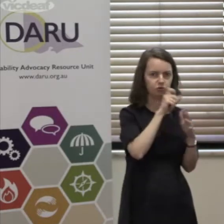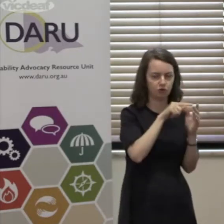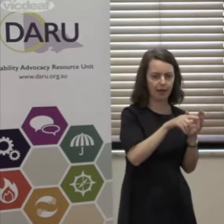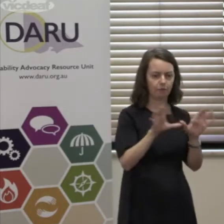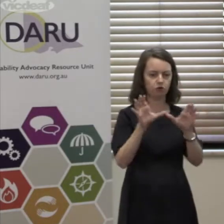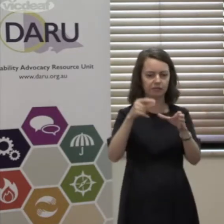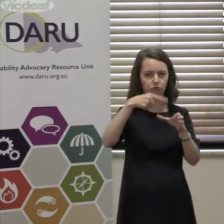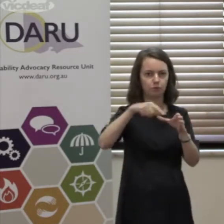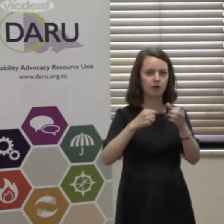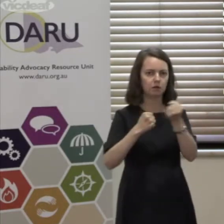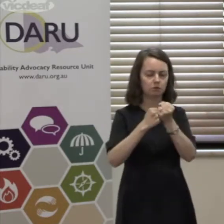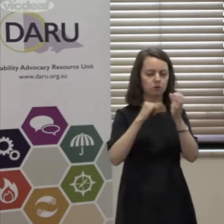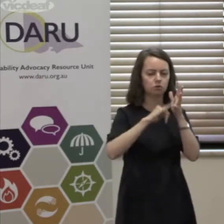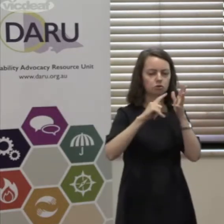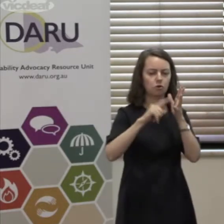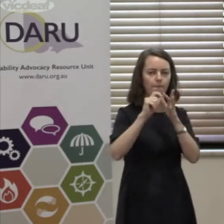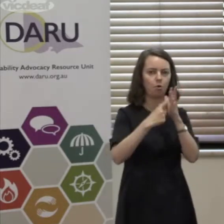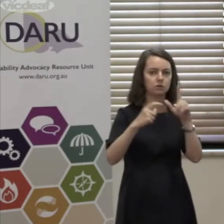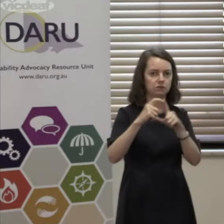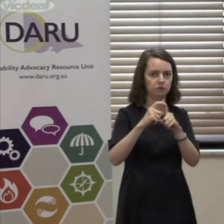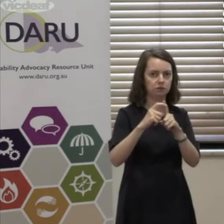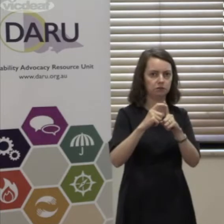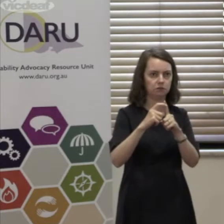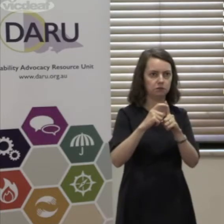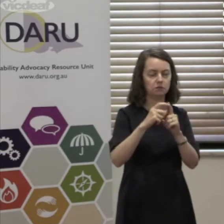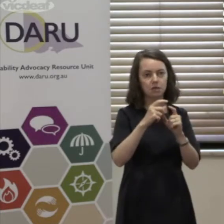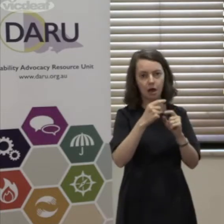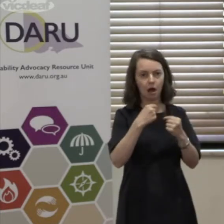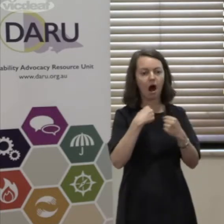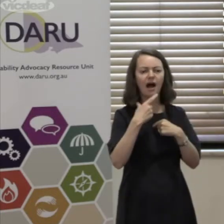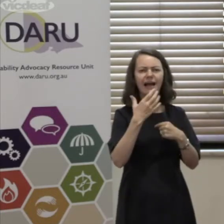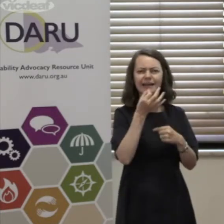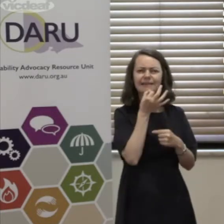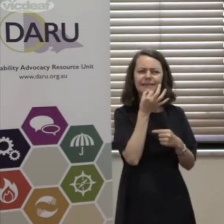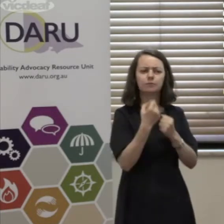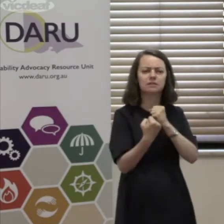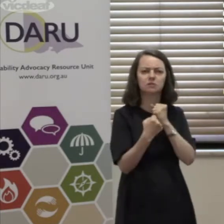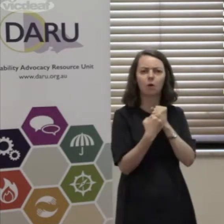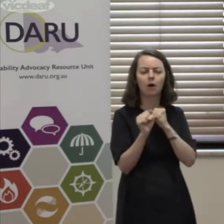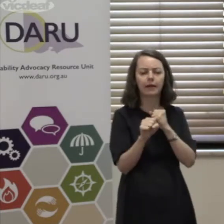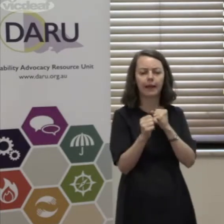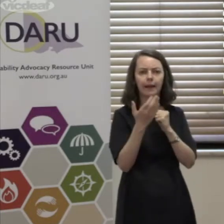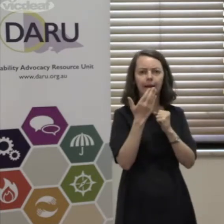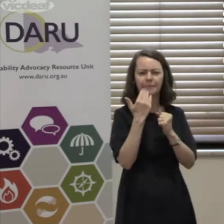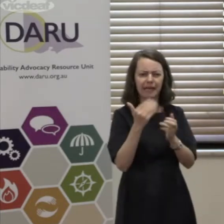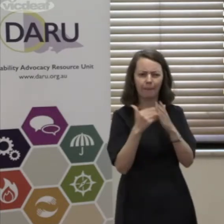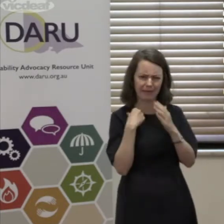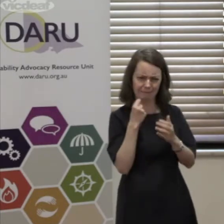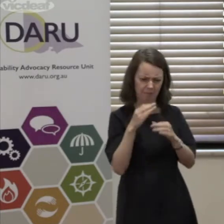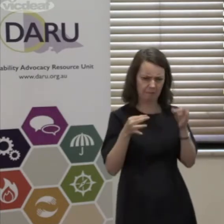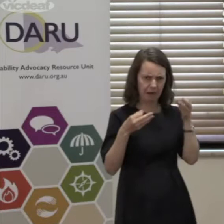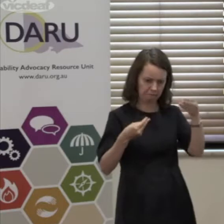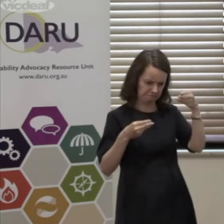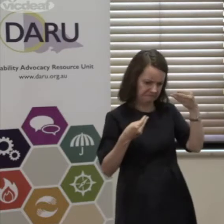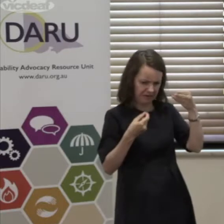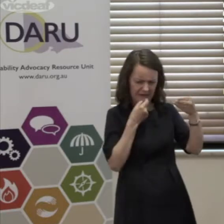call supported. So the participants who will need some level of support through the planning process, and that'll be 60 to 70%